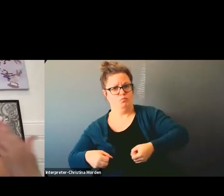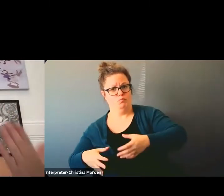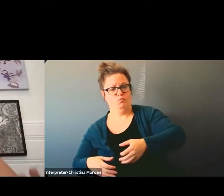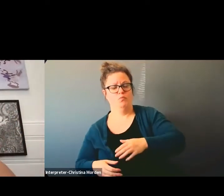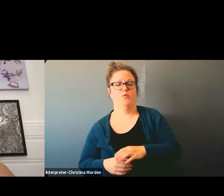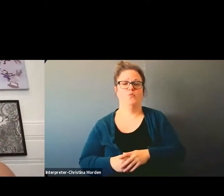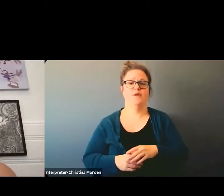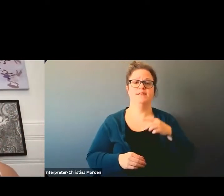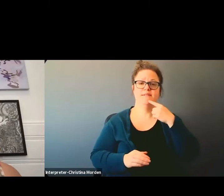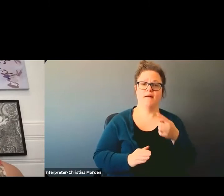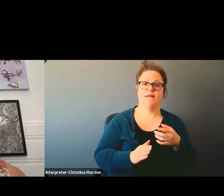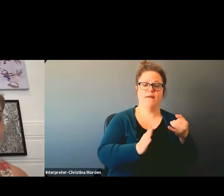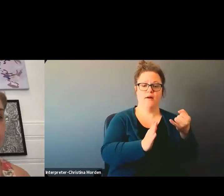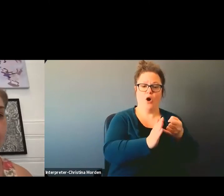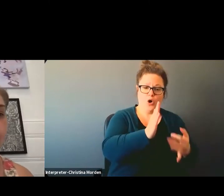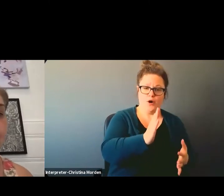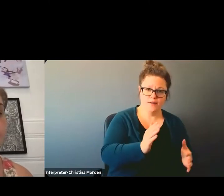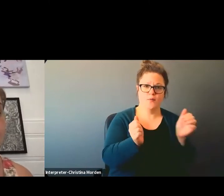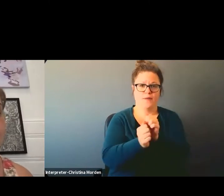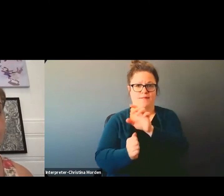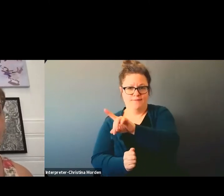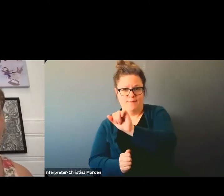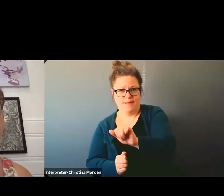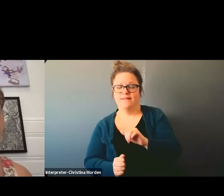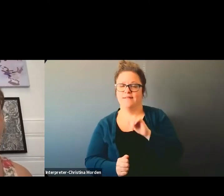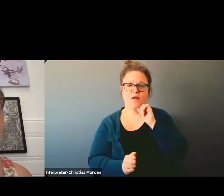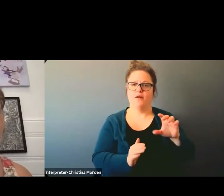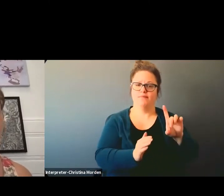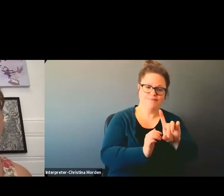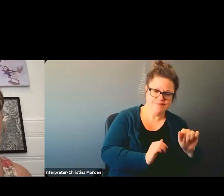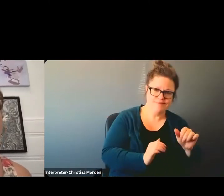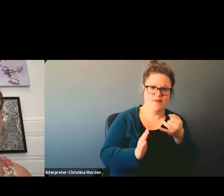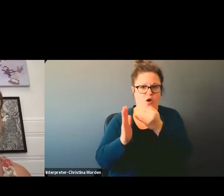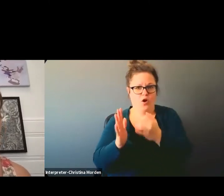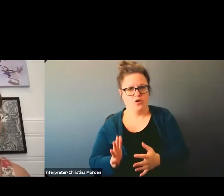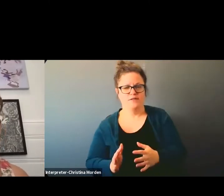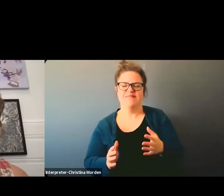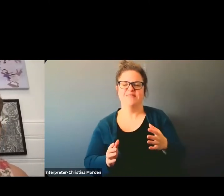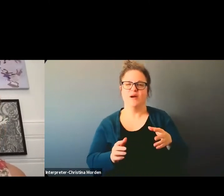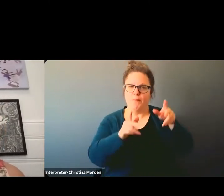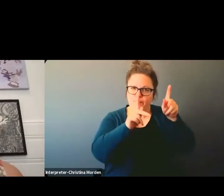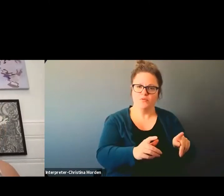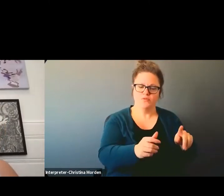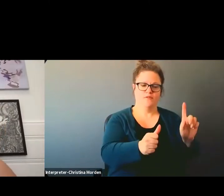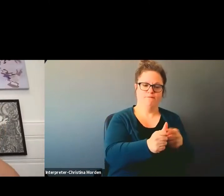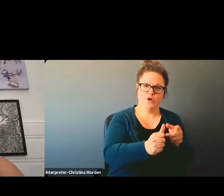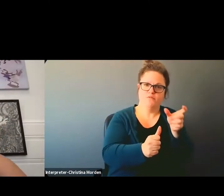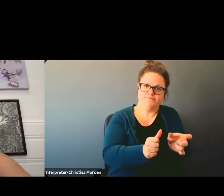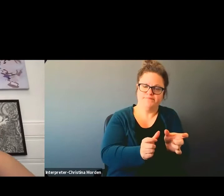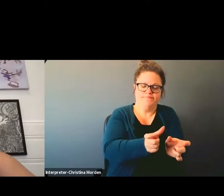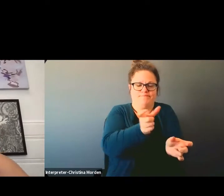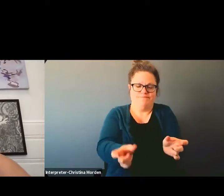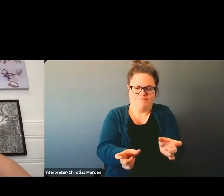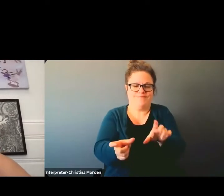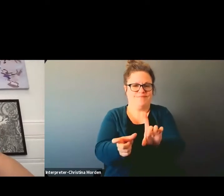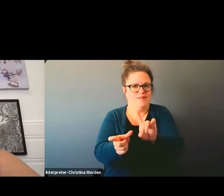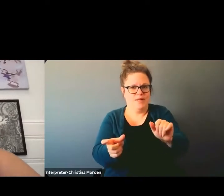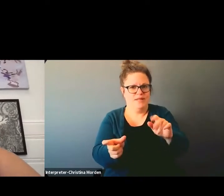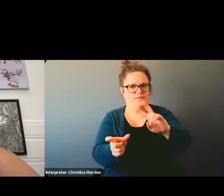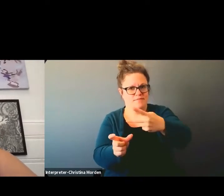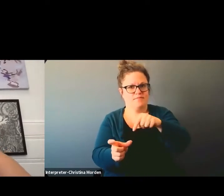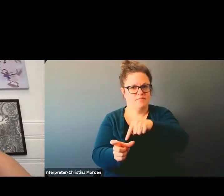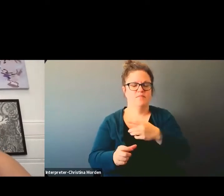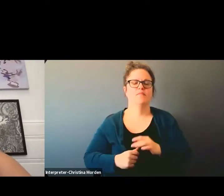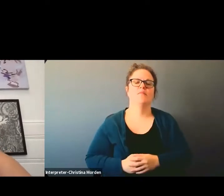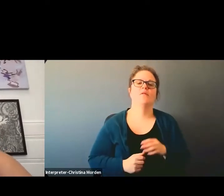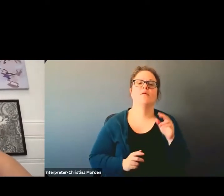artist, and that sort of thing. All right. Another thing is people with